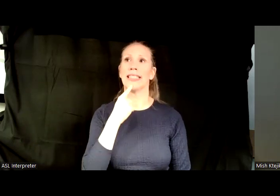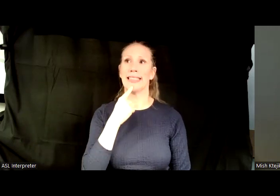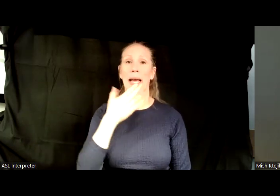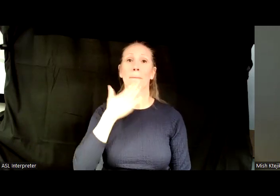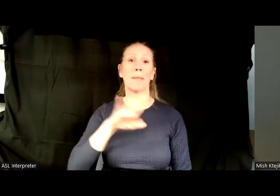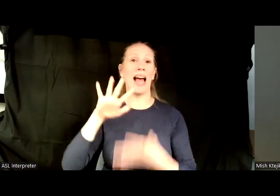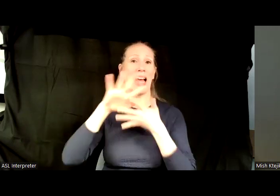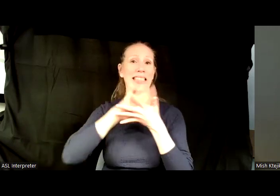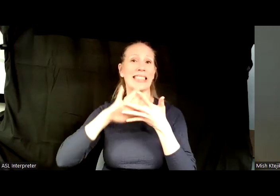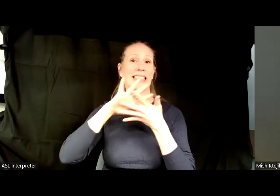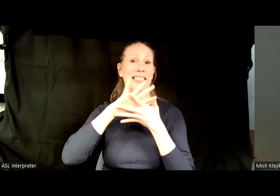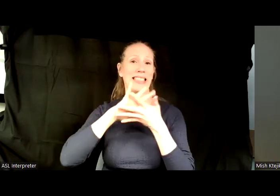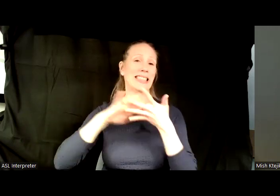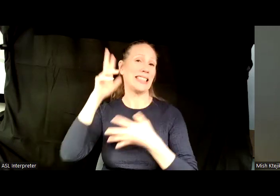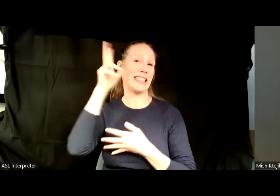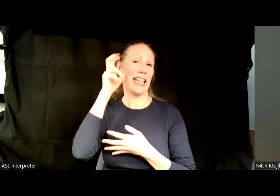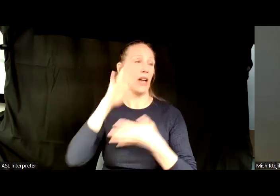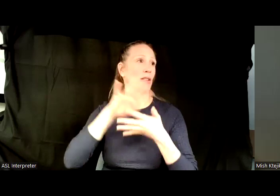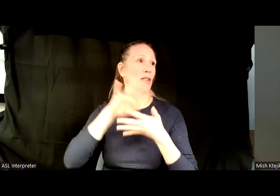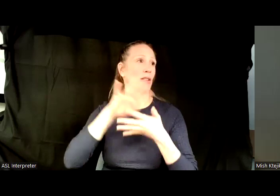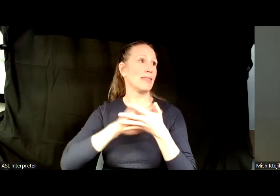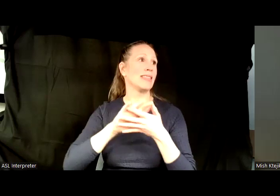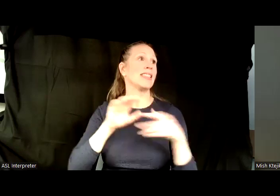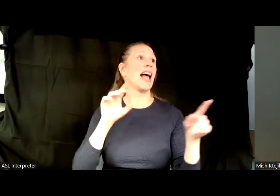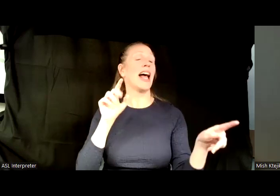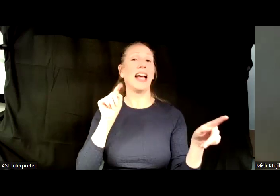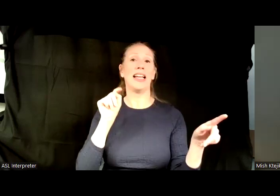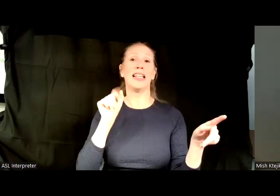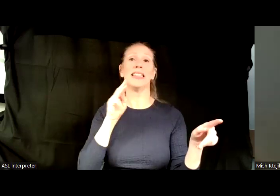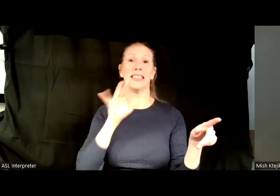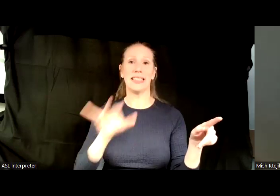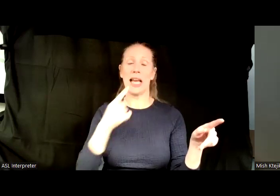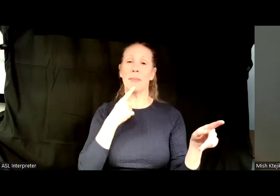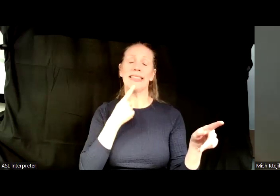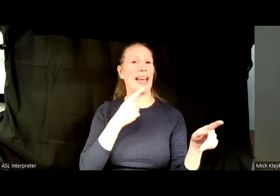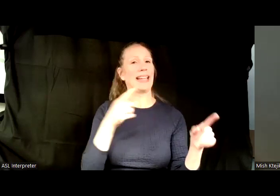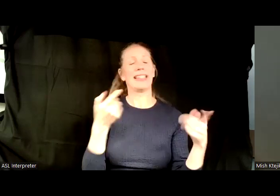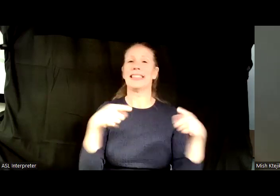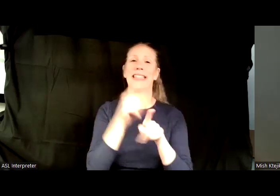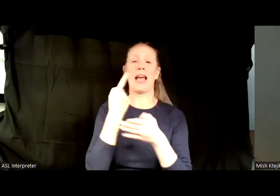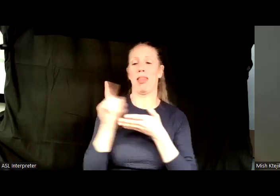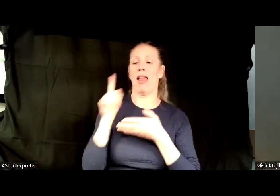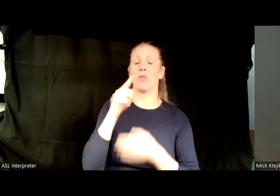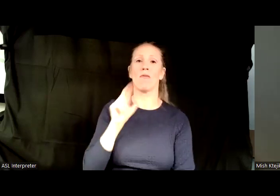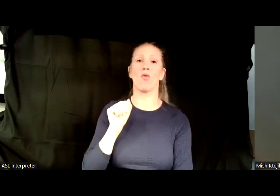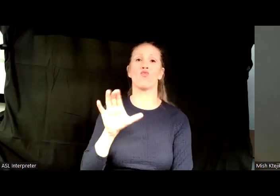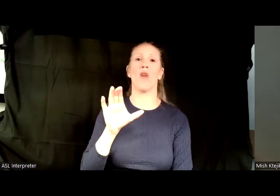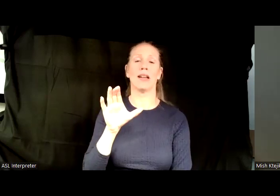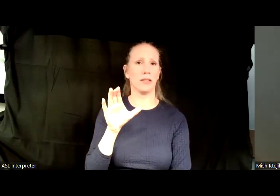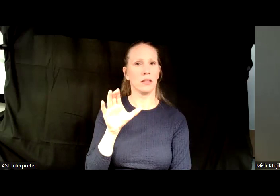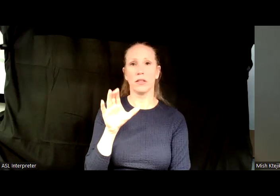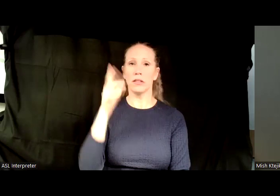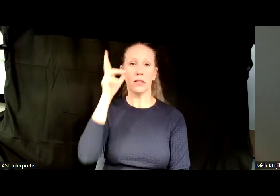way for the RAC meeting as well, says Tammy. Bob, this is Tina.